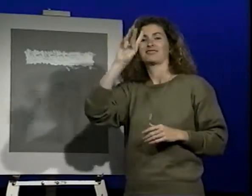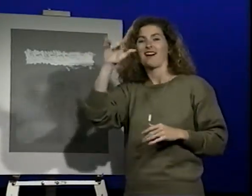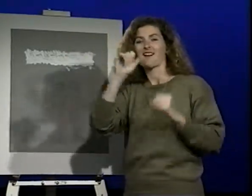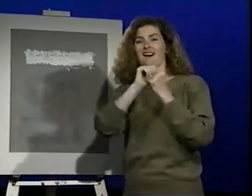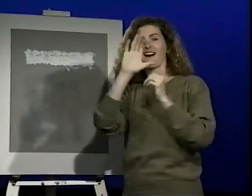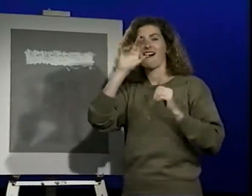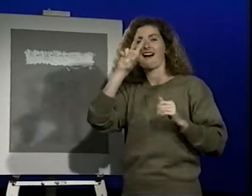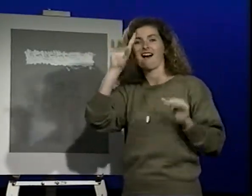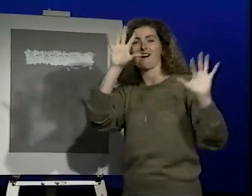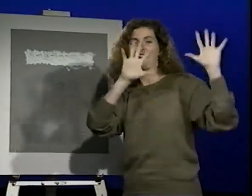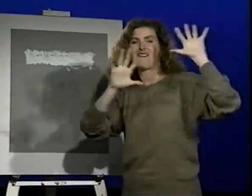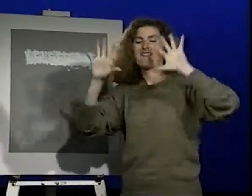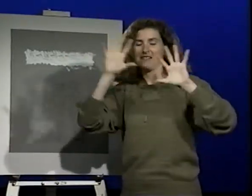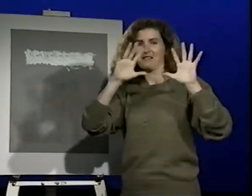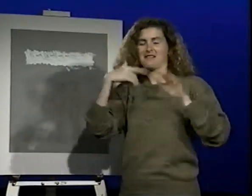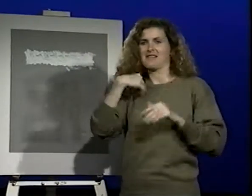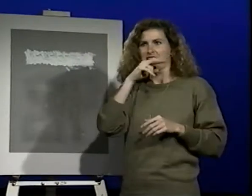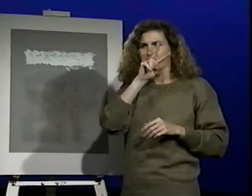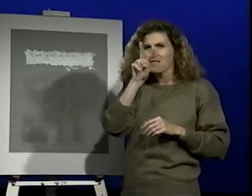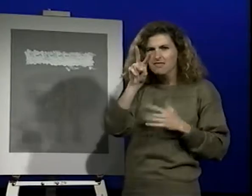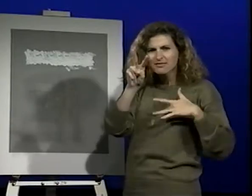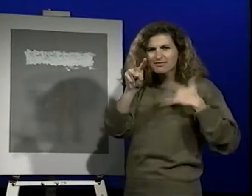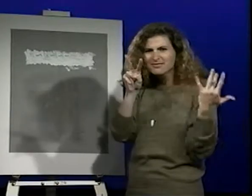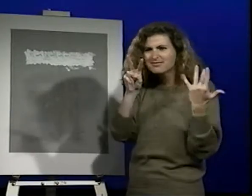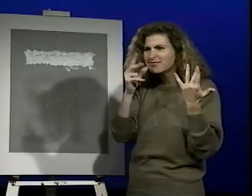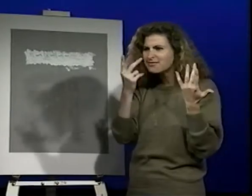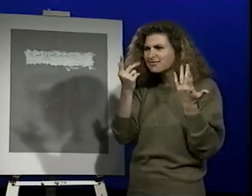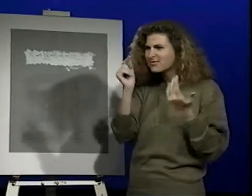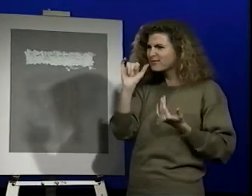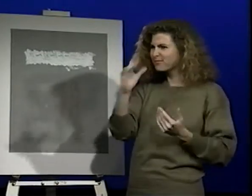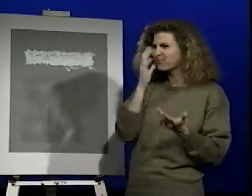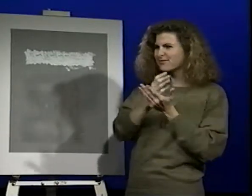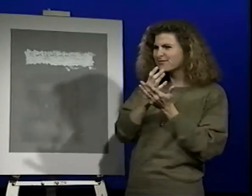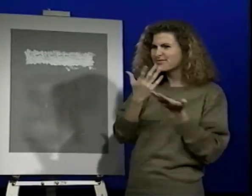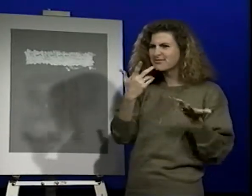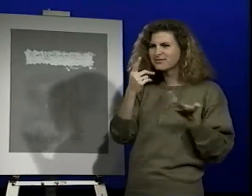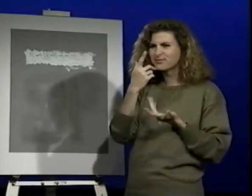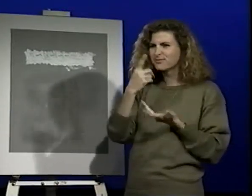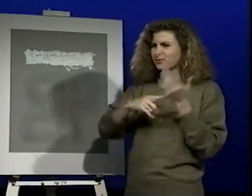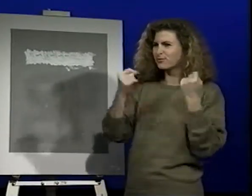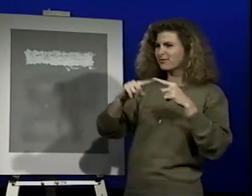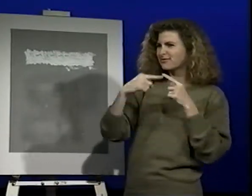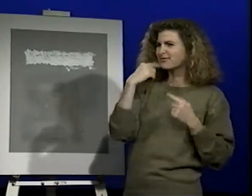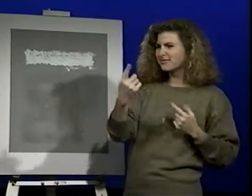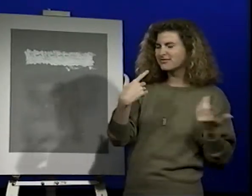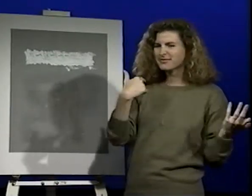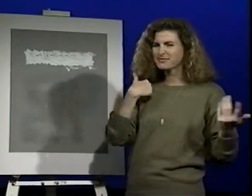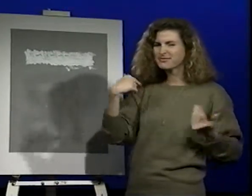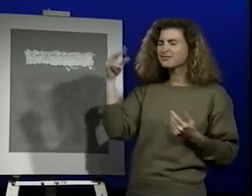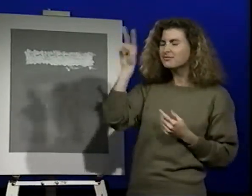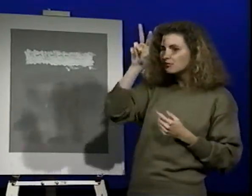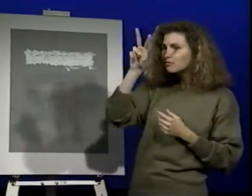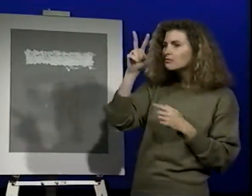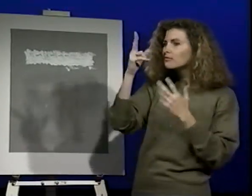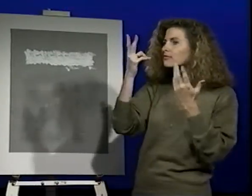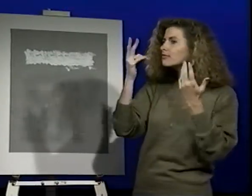picture. There was a blue sky and clouds on the picture as well. And I wondered what this